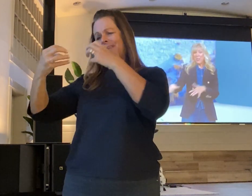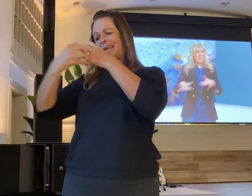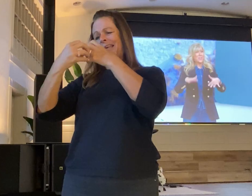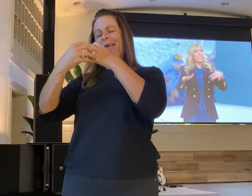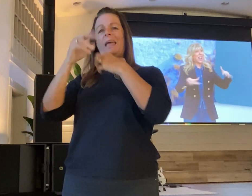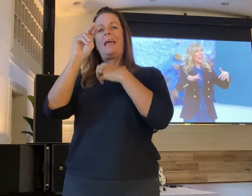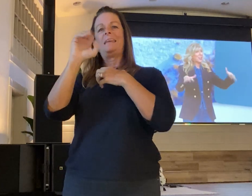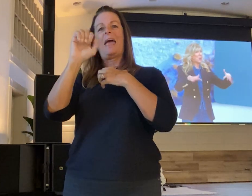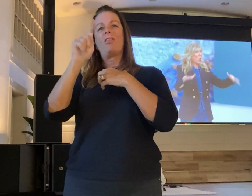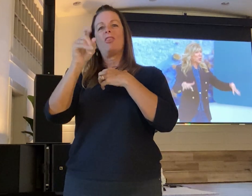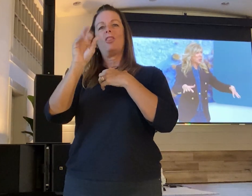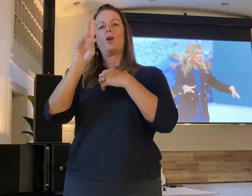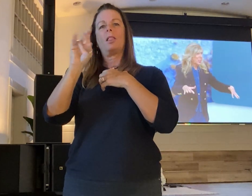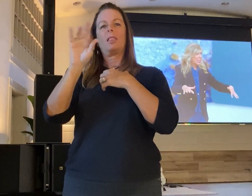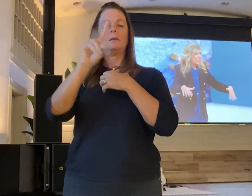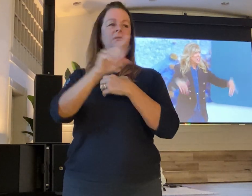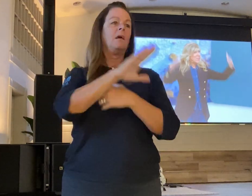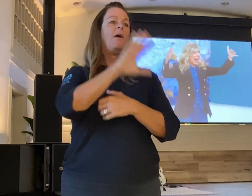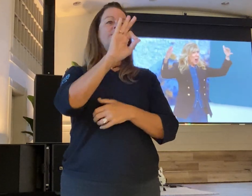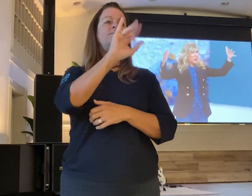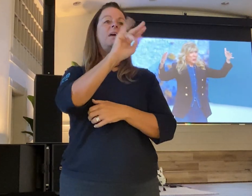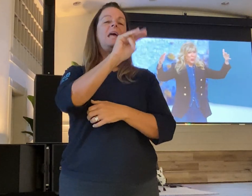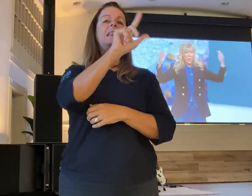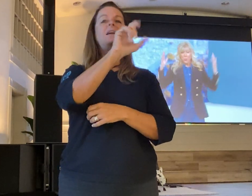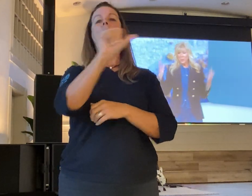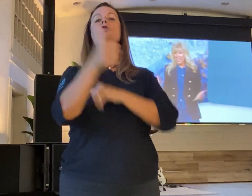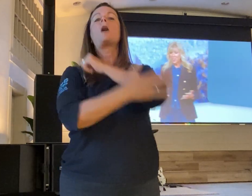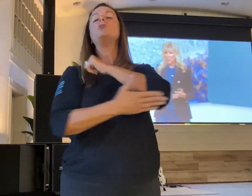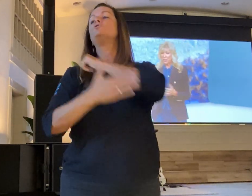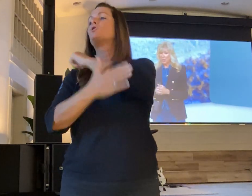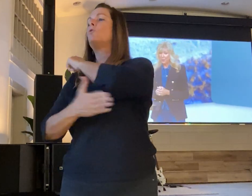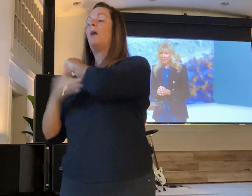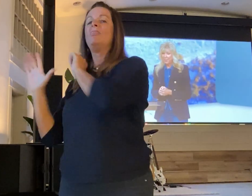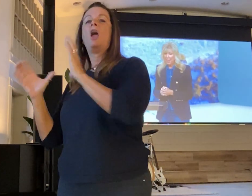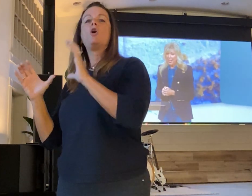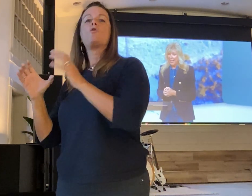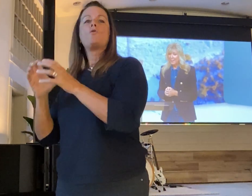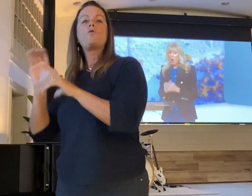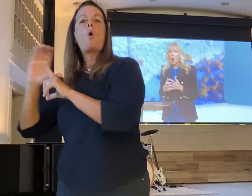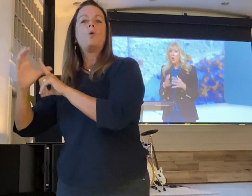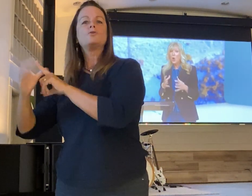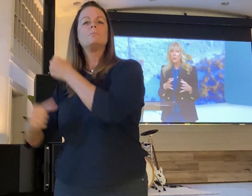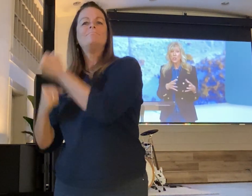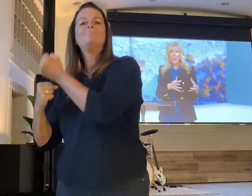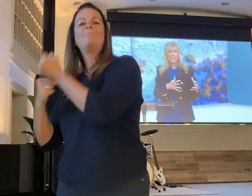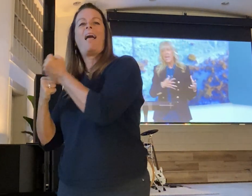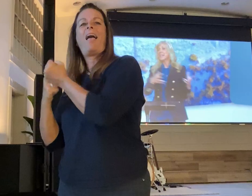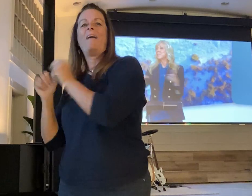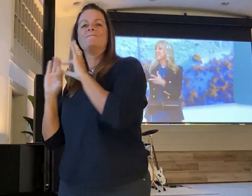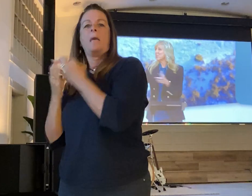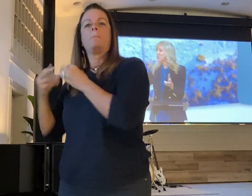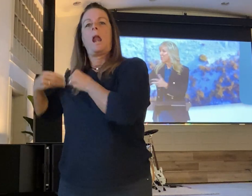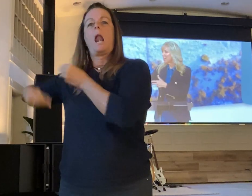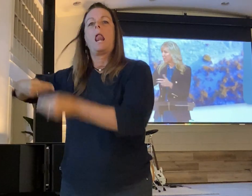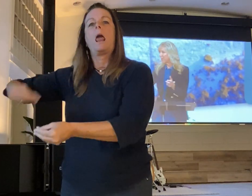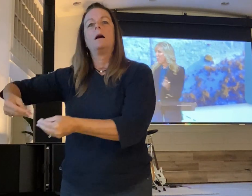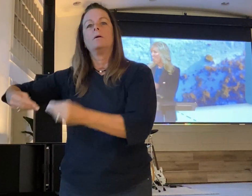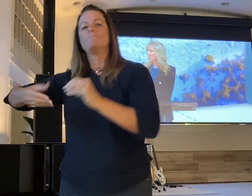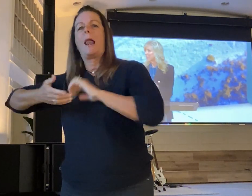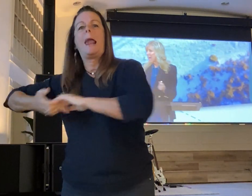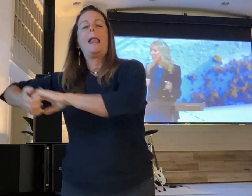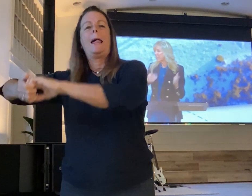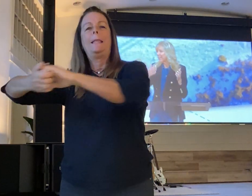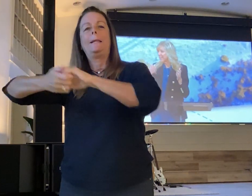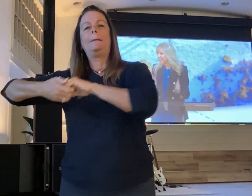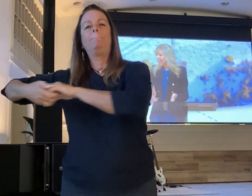50%. Because they've designed their culture to value relationships. And see, our culture has made a